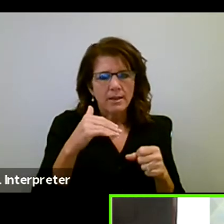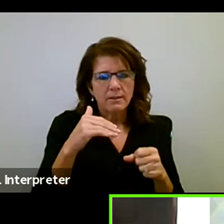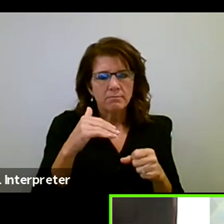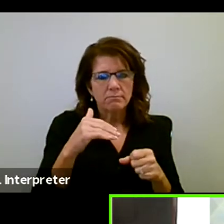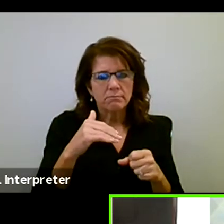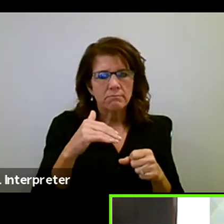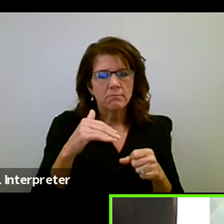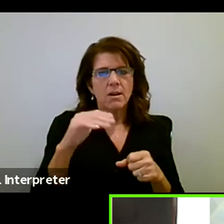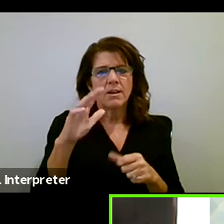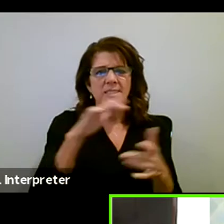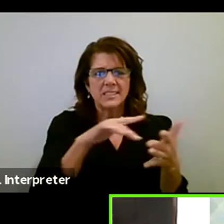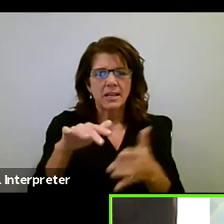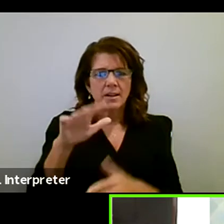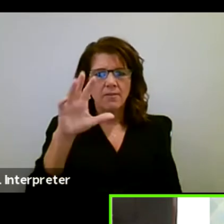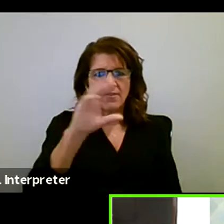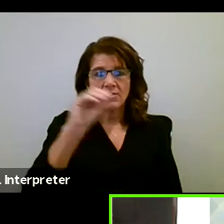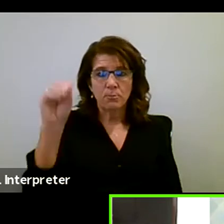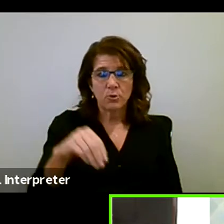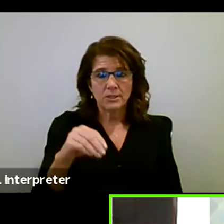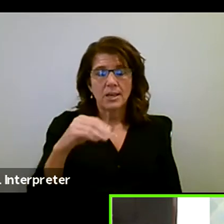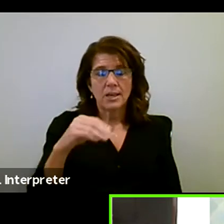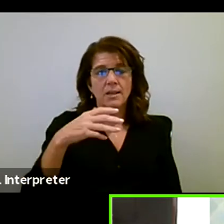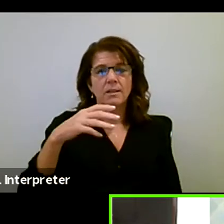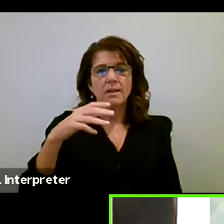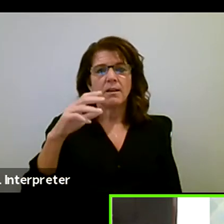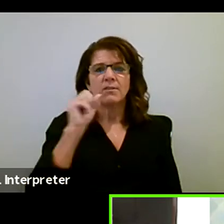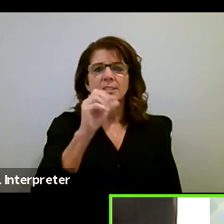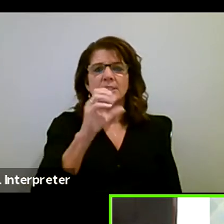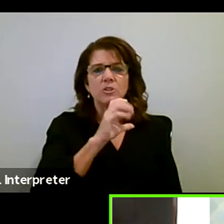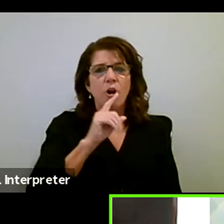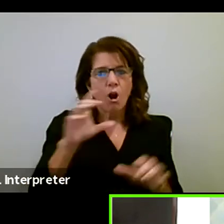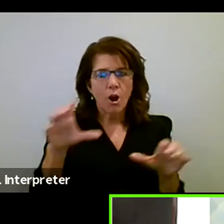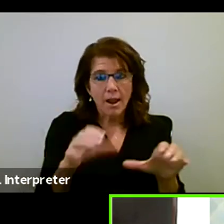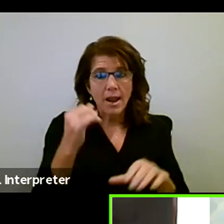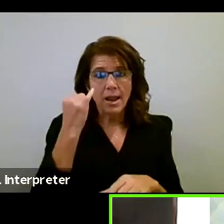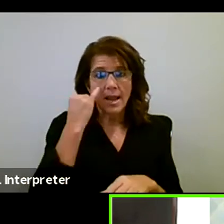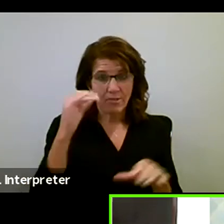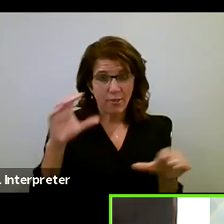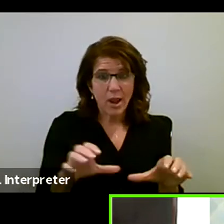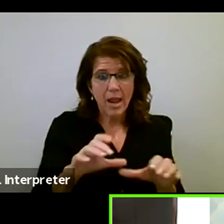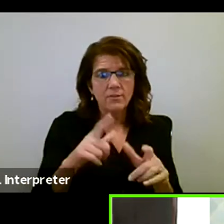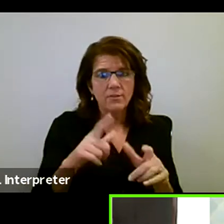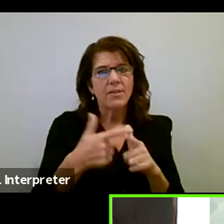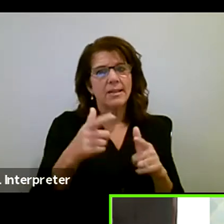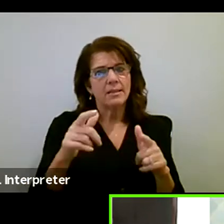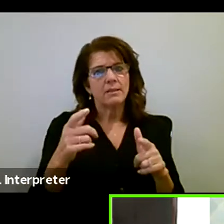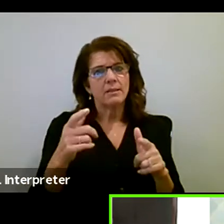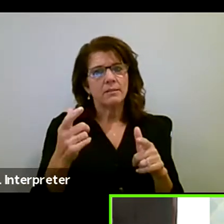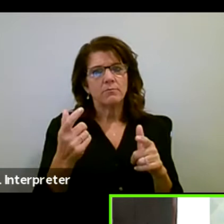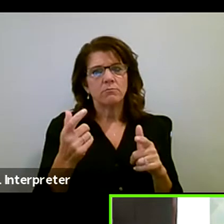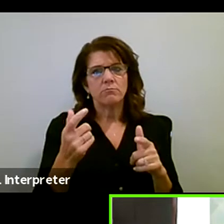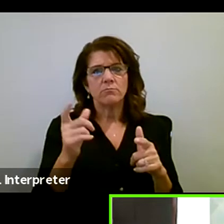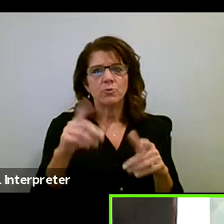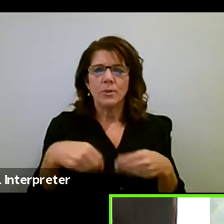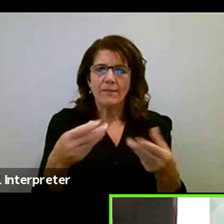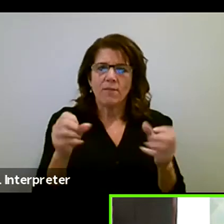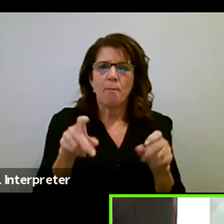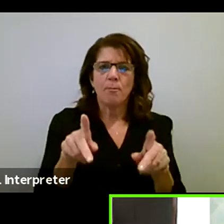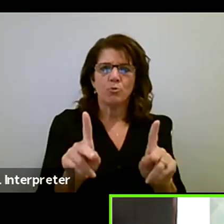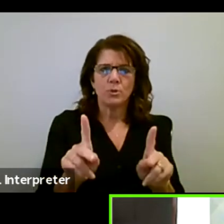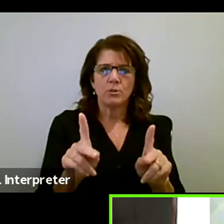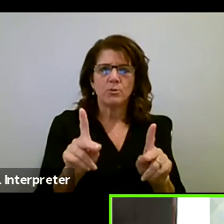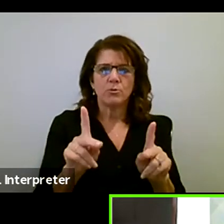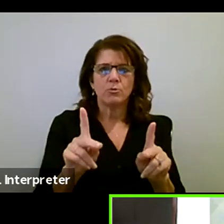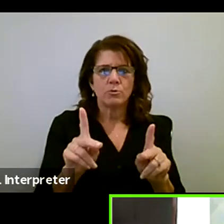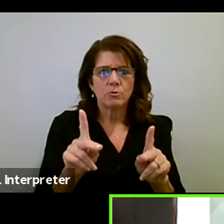said 50% of older adults or seniors are active. If they are active, we need to productively, give them an opportunity to